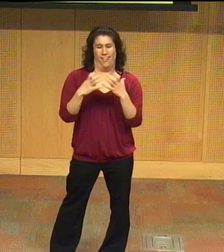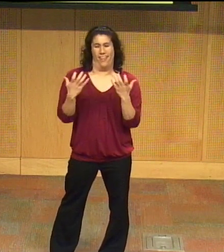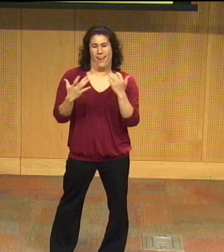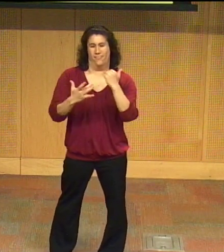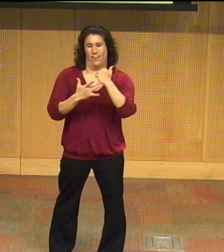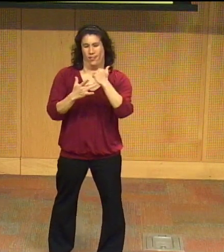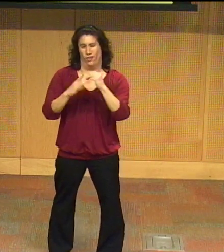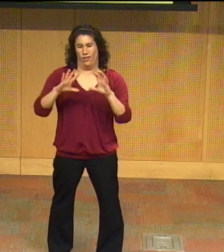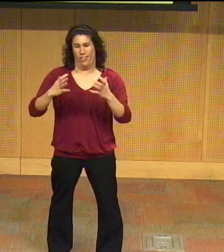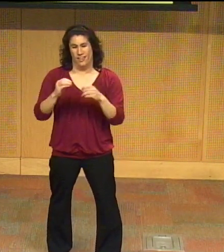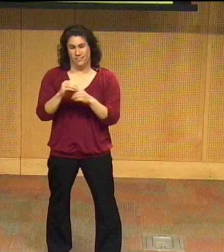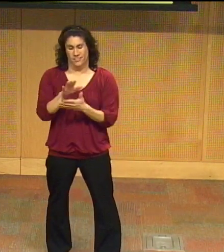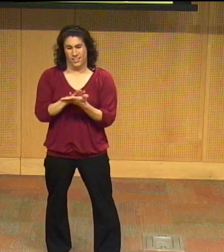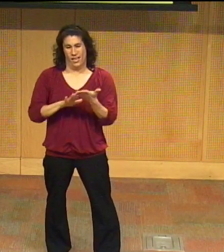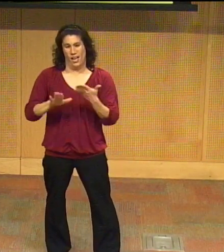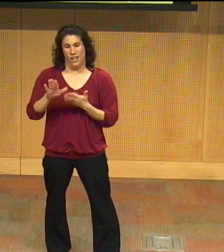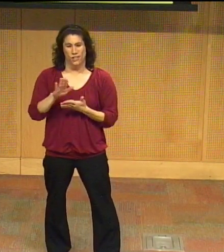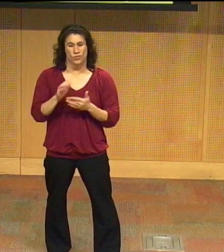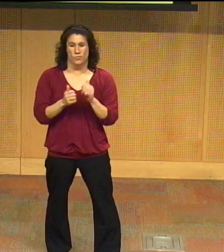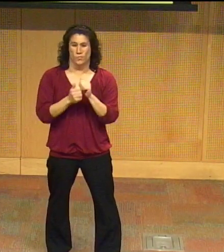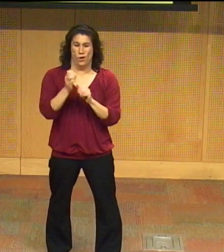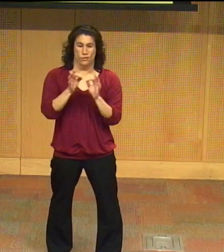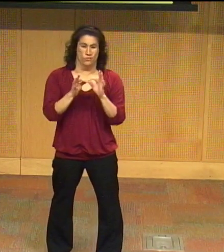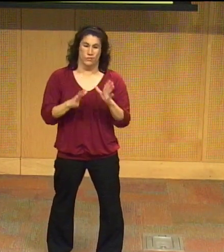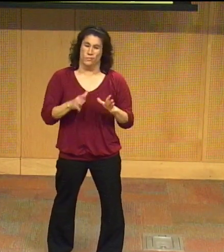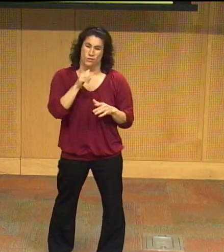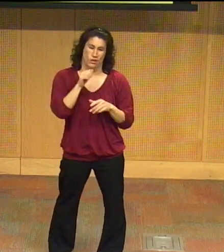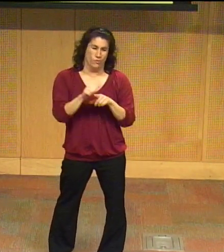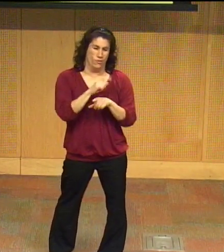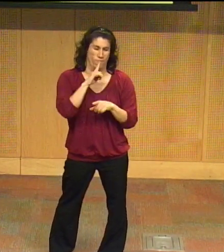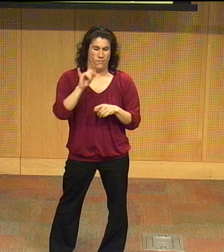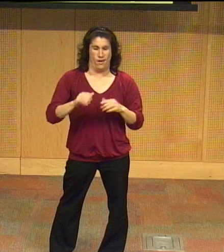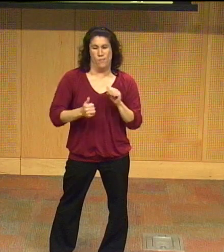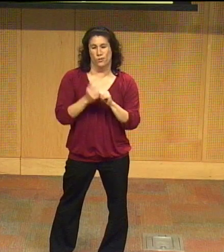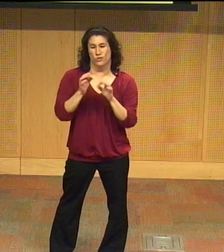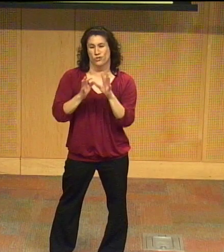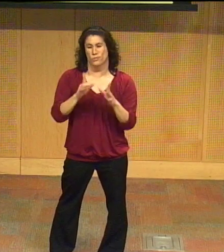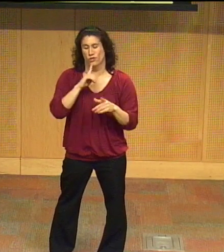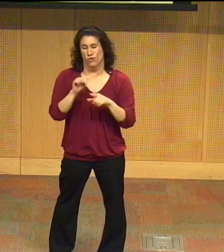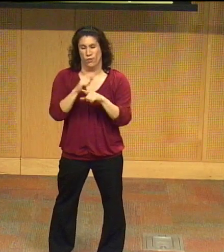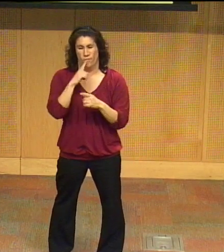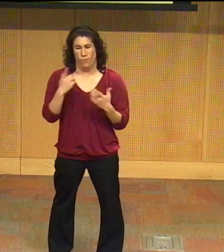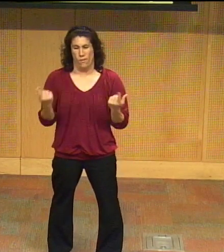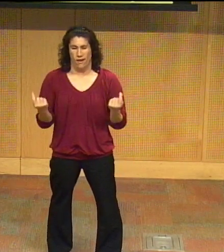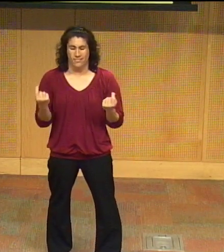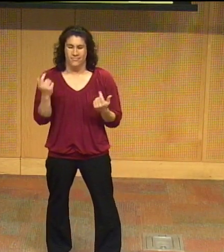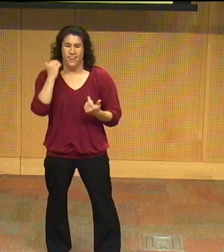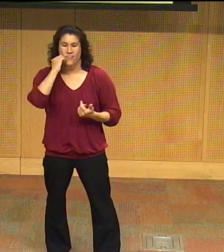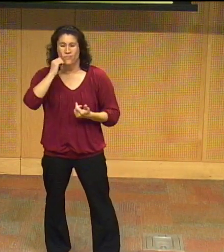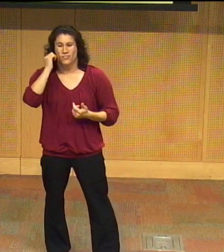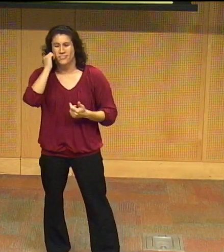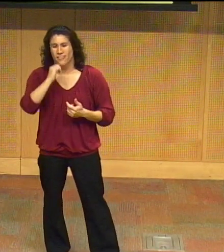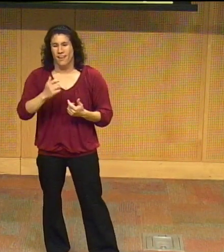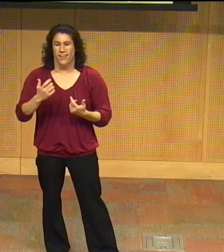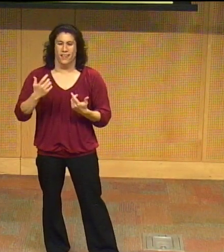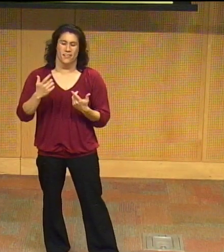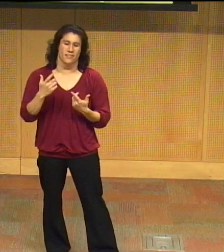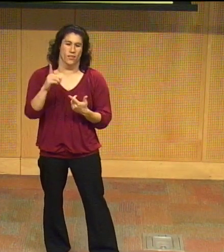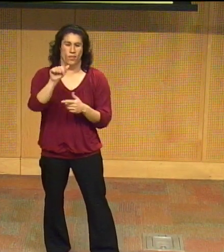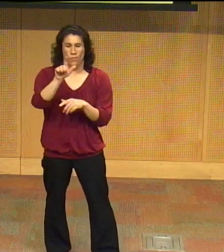quickly when I took my technical classes in college. Most interpreters are not trained in that environment. They're more typically